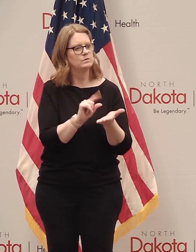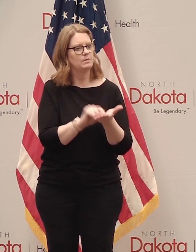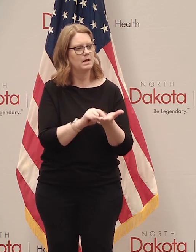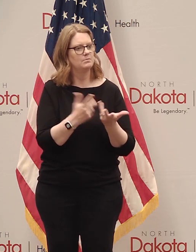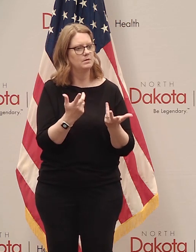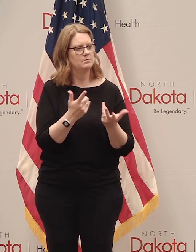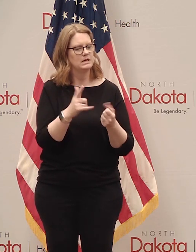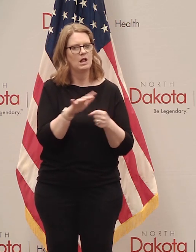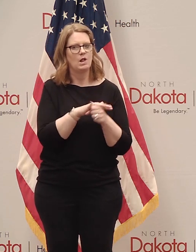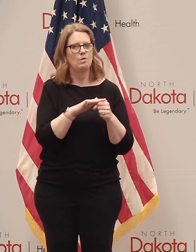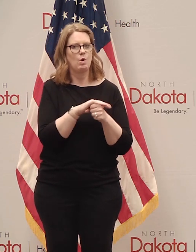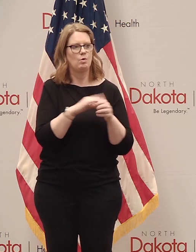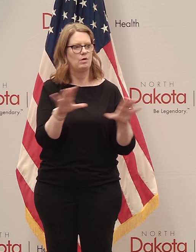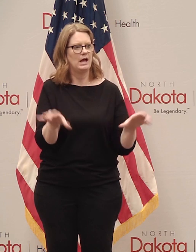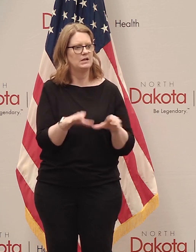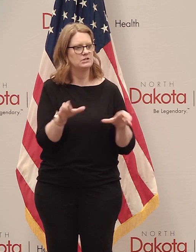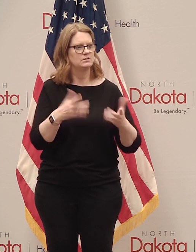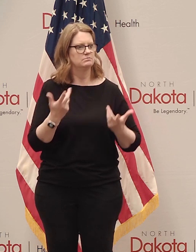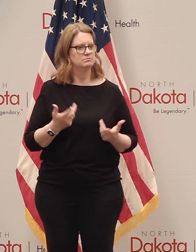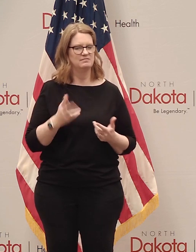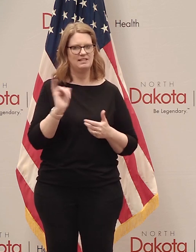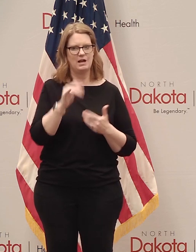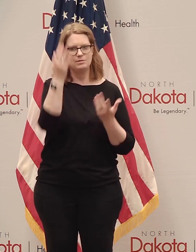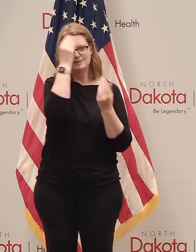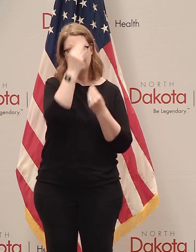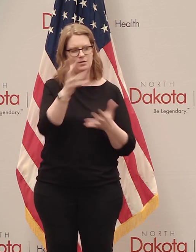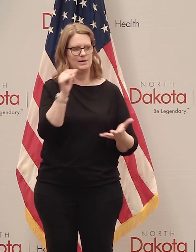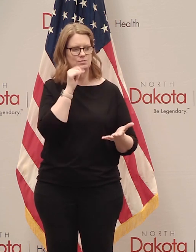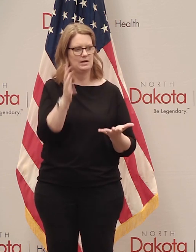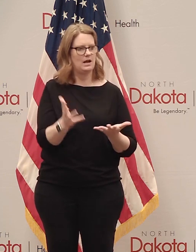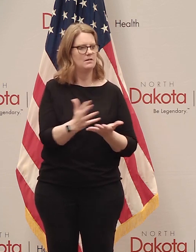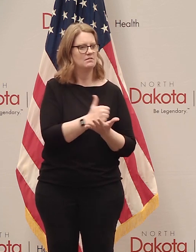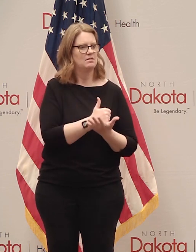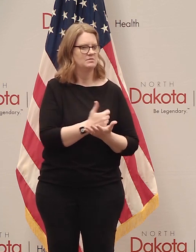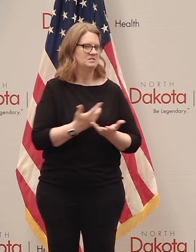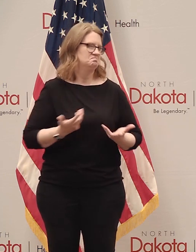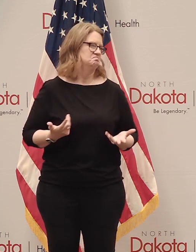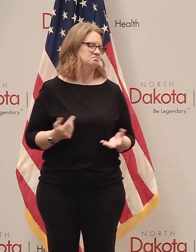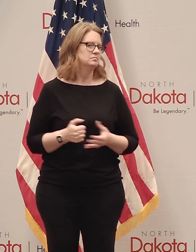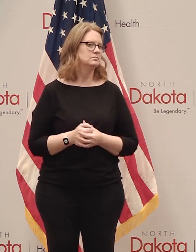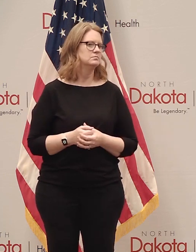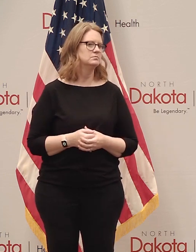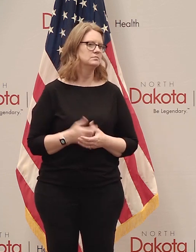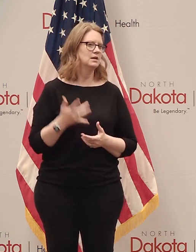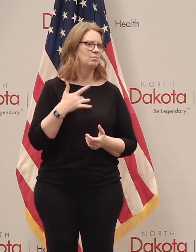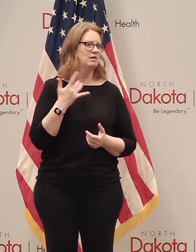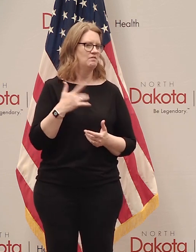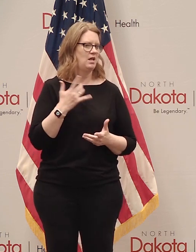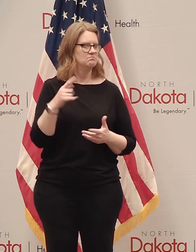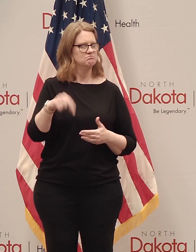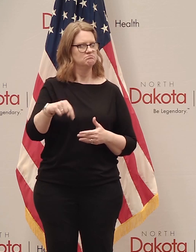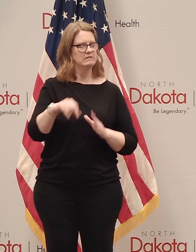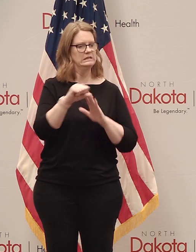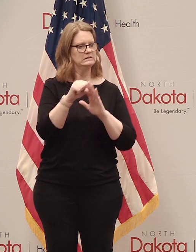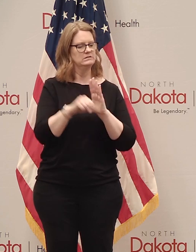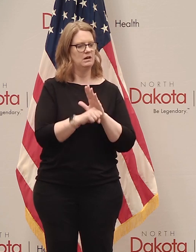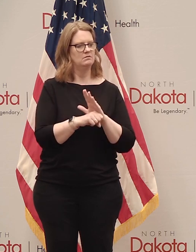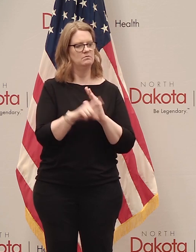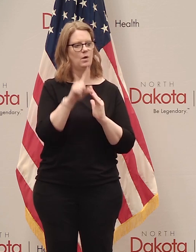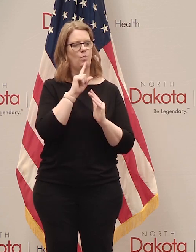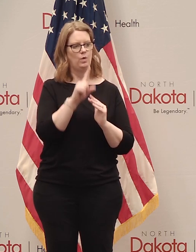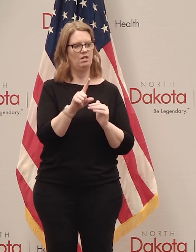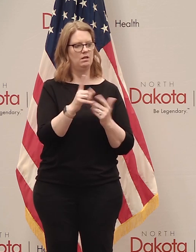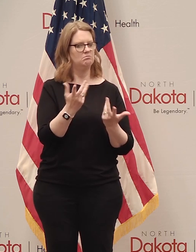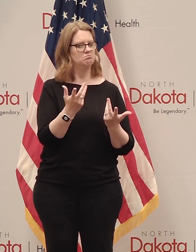have been a local action that would have done it, but that was not data we were tallying here. I mean, I think by and large, felt we had as a state